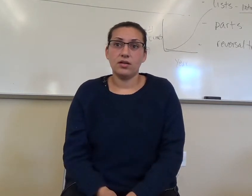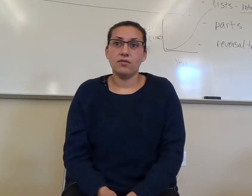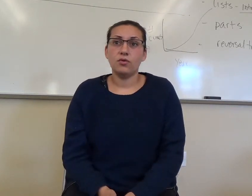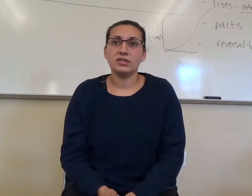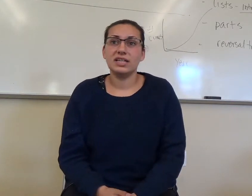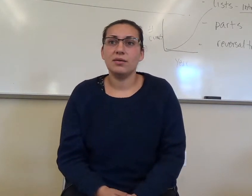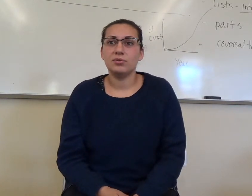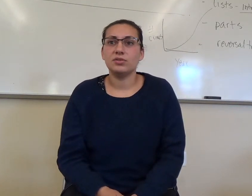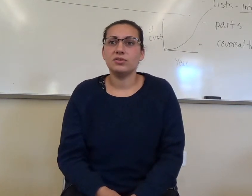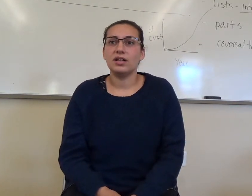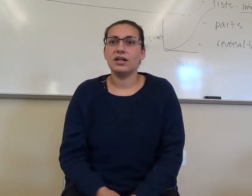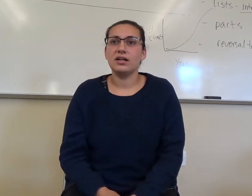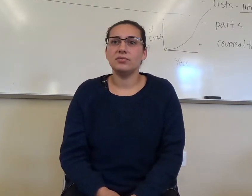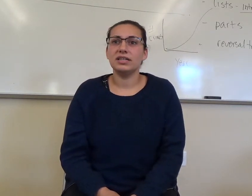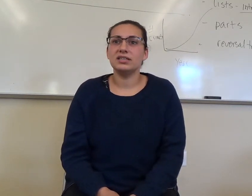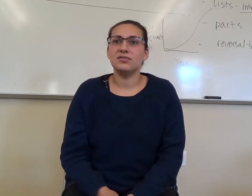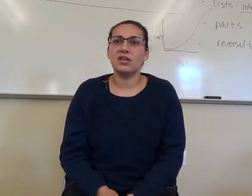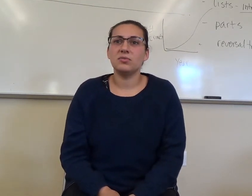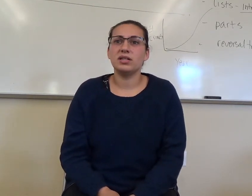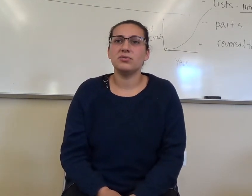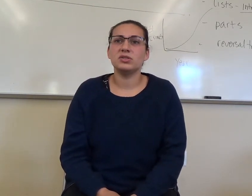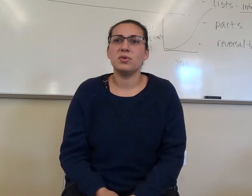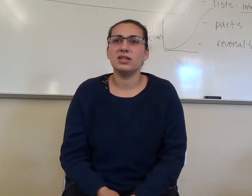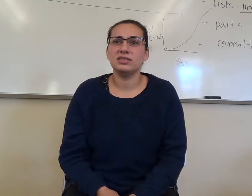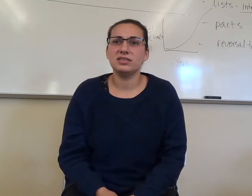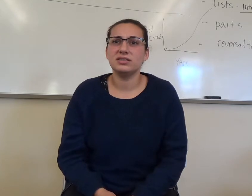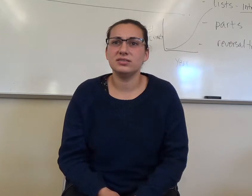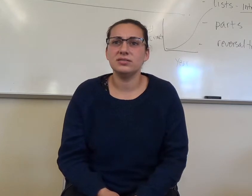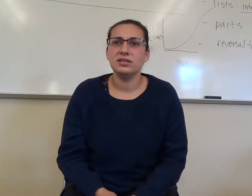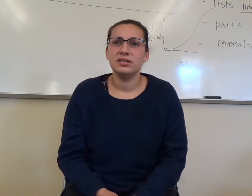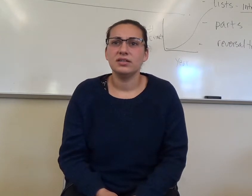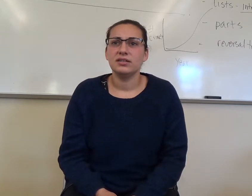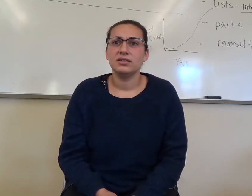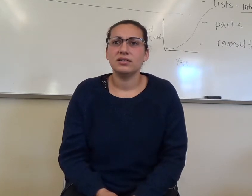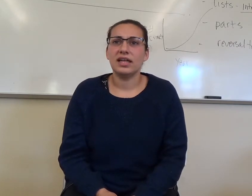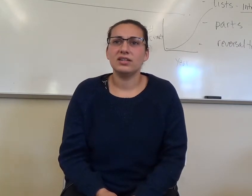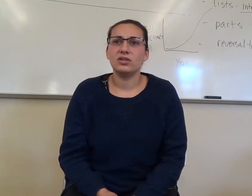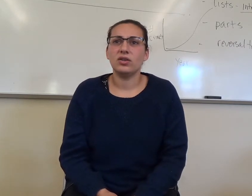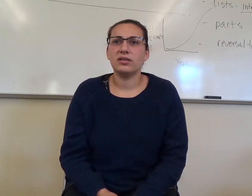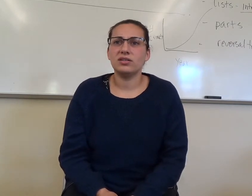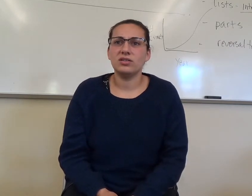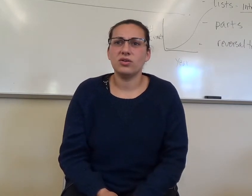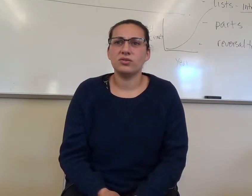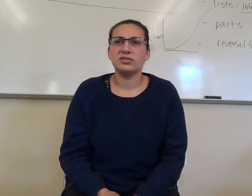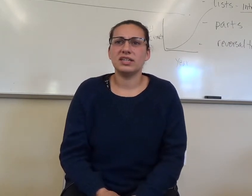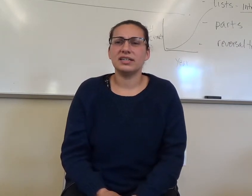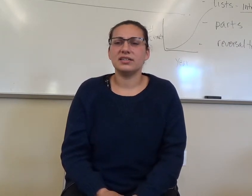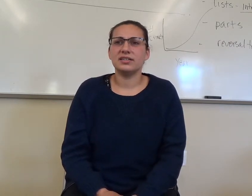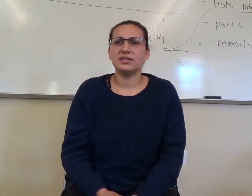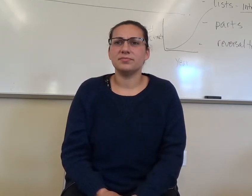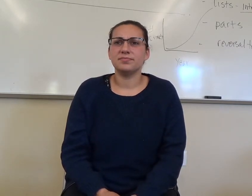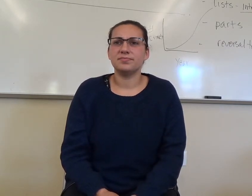For example, like the development in response to, like, you know, like clothes, like,